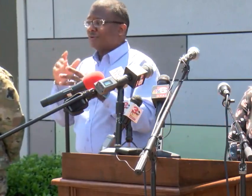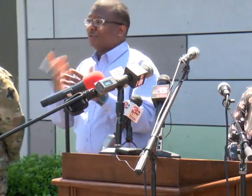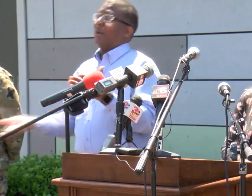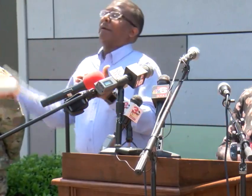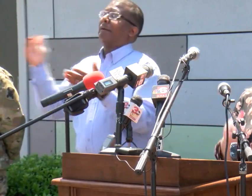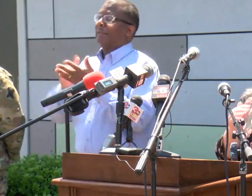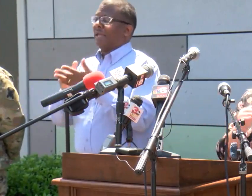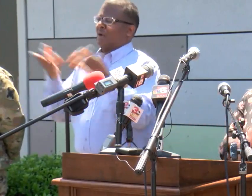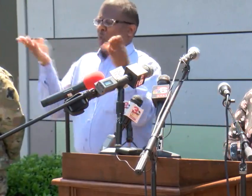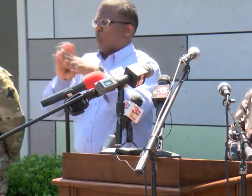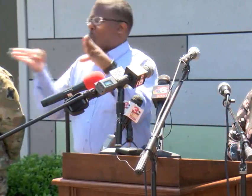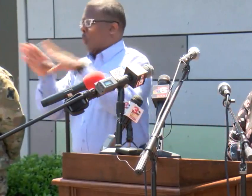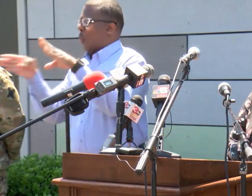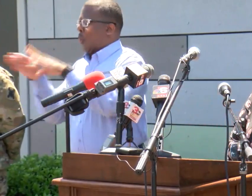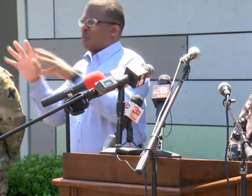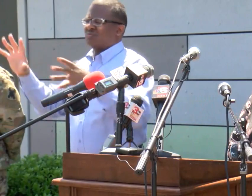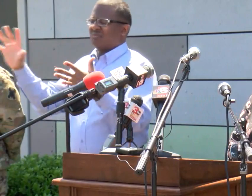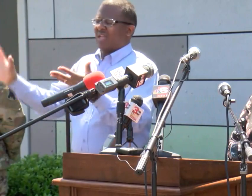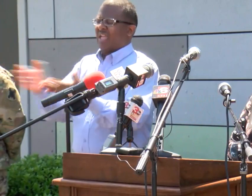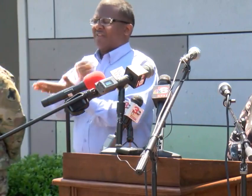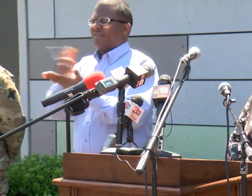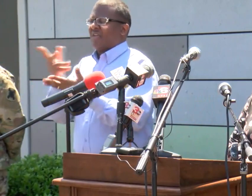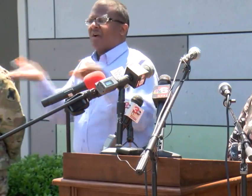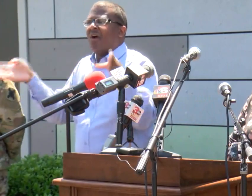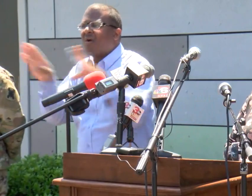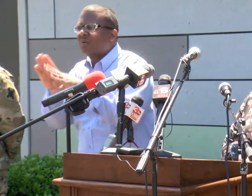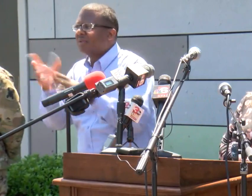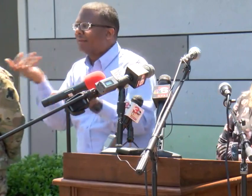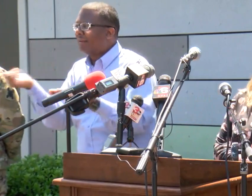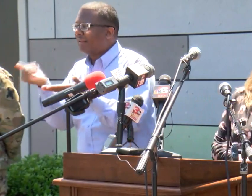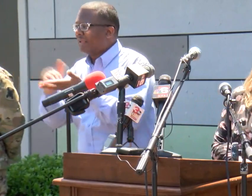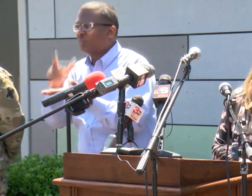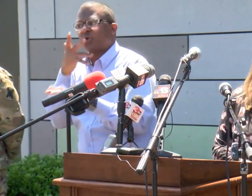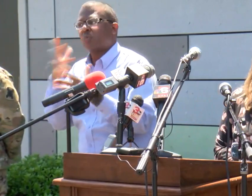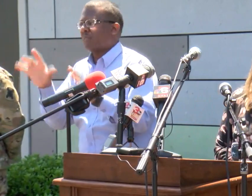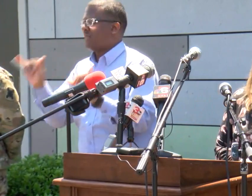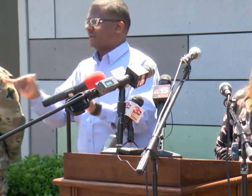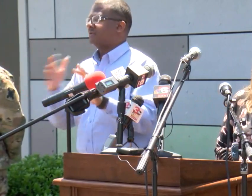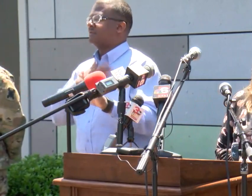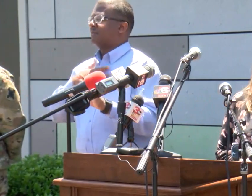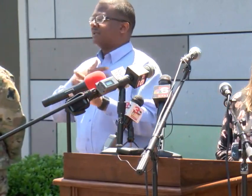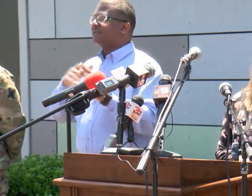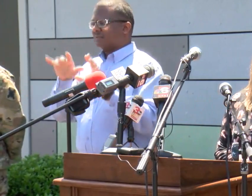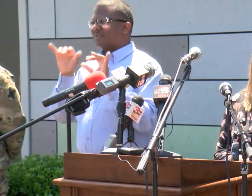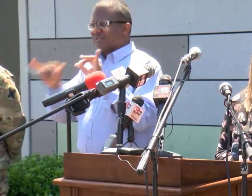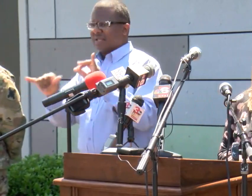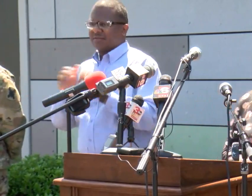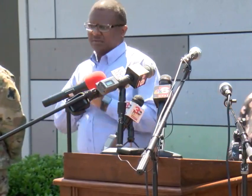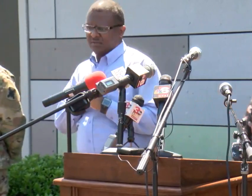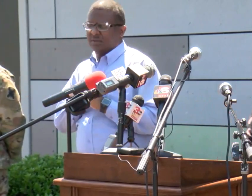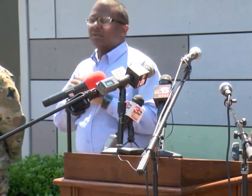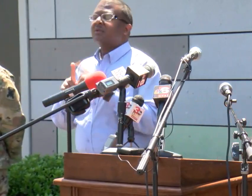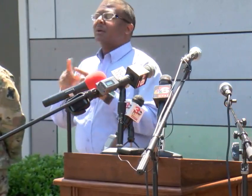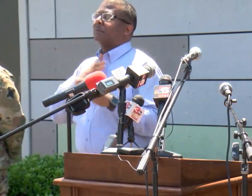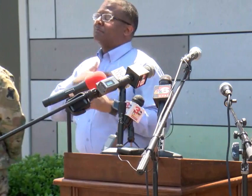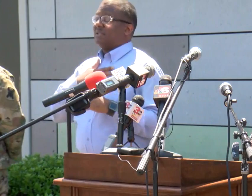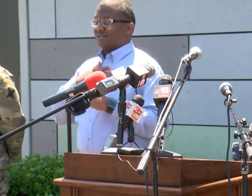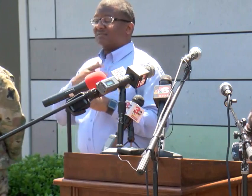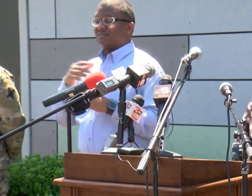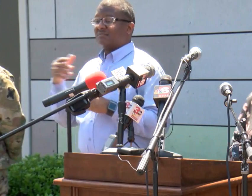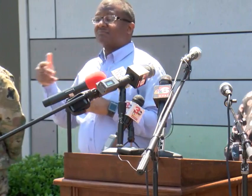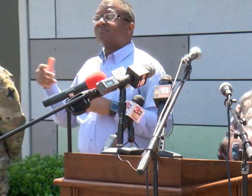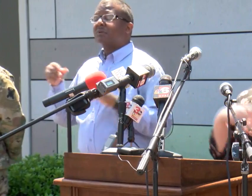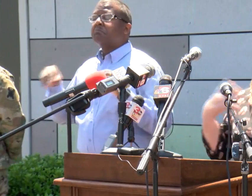things back down and have a worse situation than we had the first time. please avail yourself of these mobile